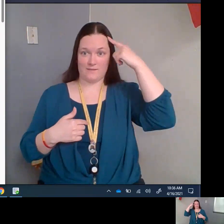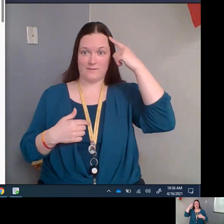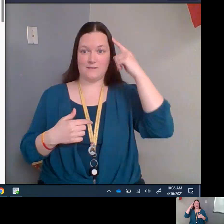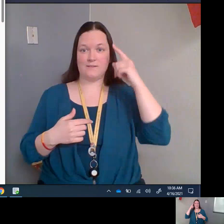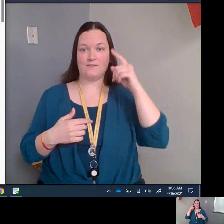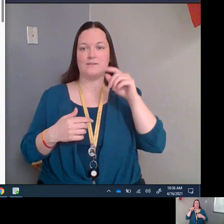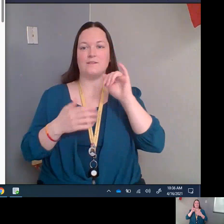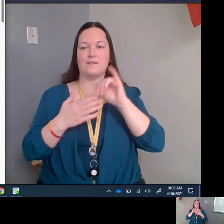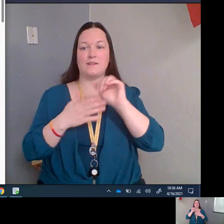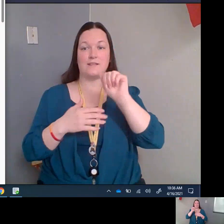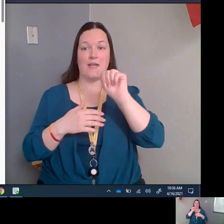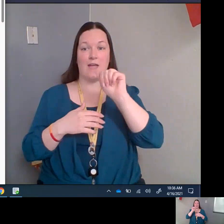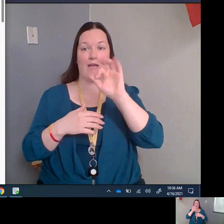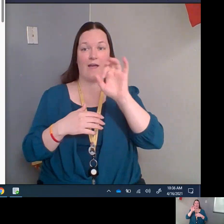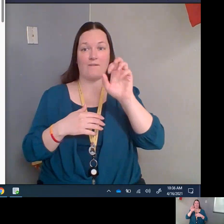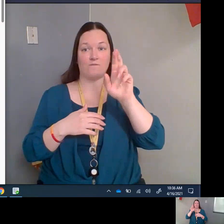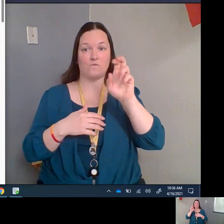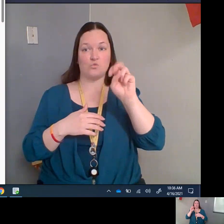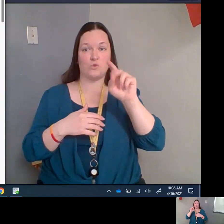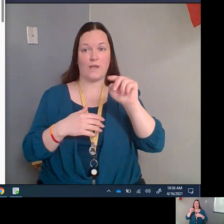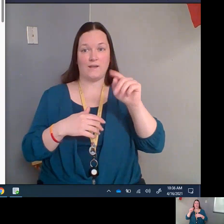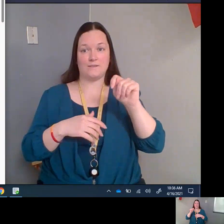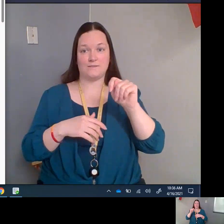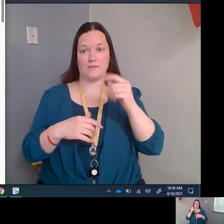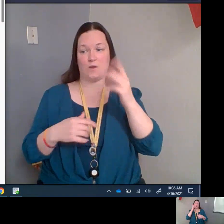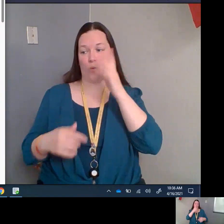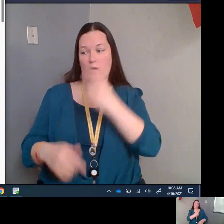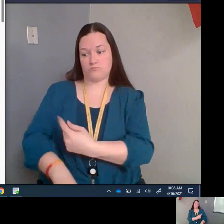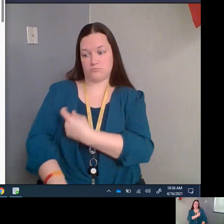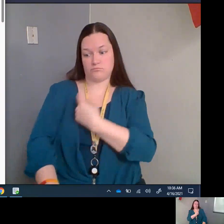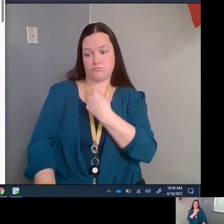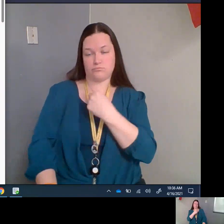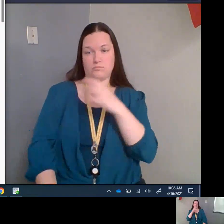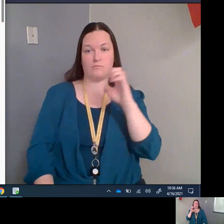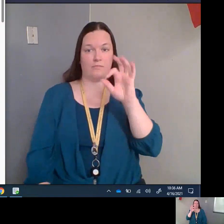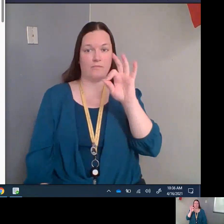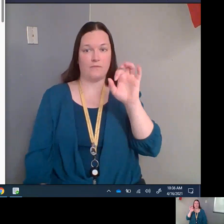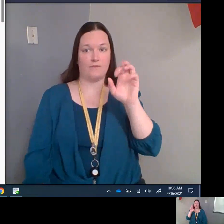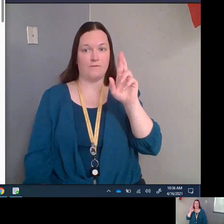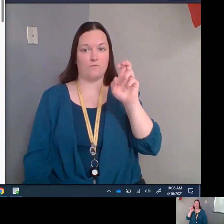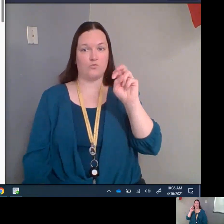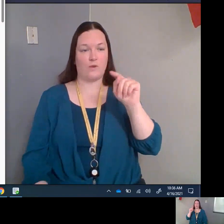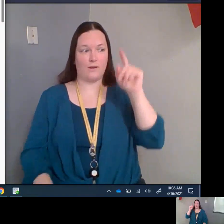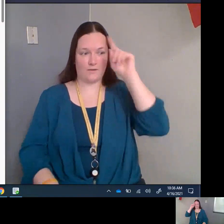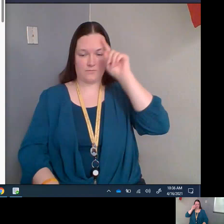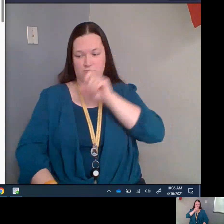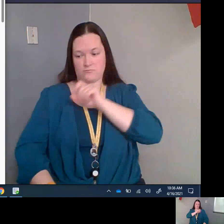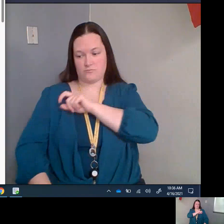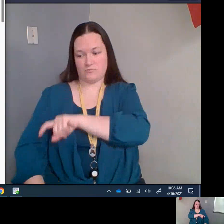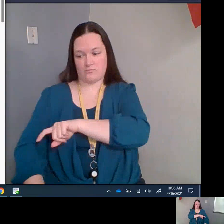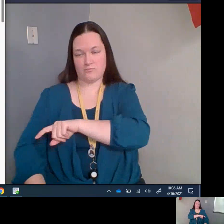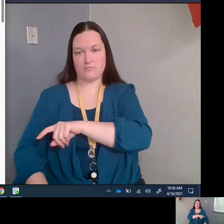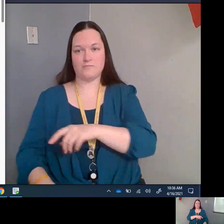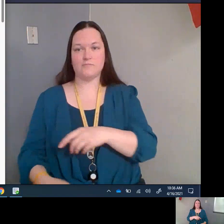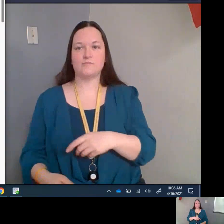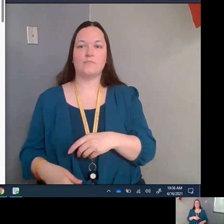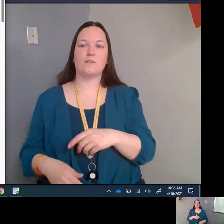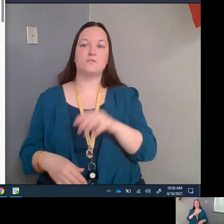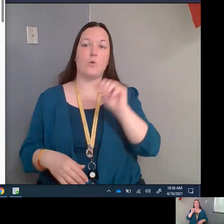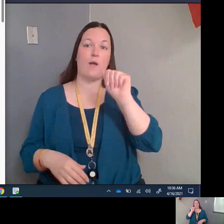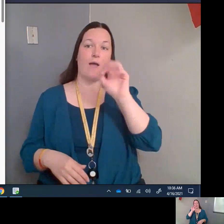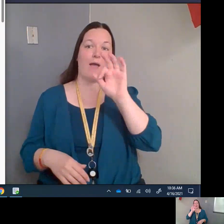known as the afferent sensory neurons and the efferent motor neurons. Now, afferent simply means